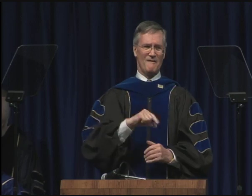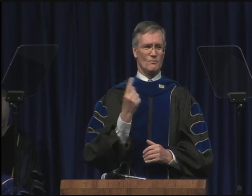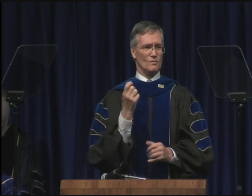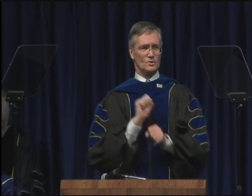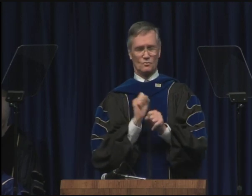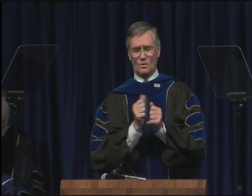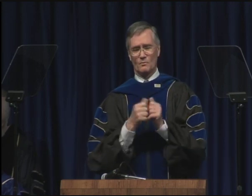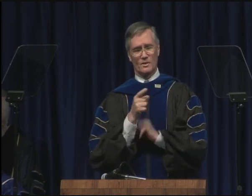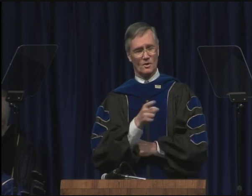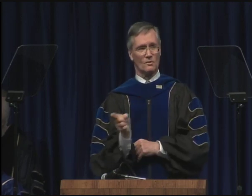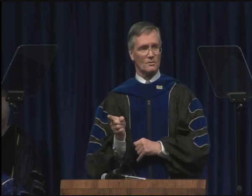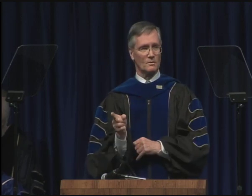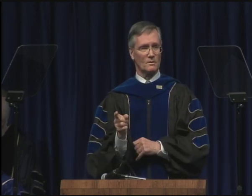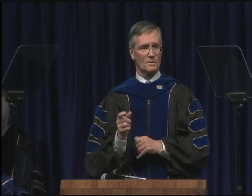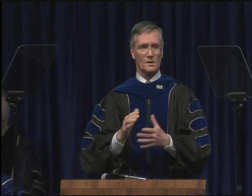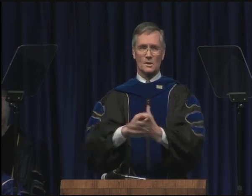easy for everyone to work with her.